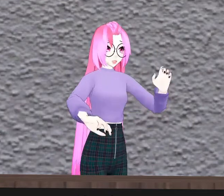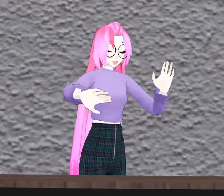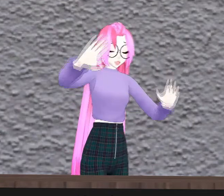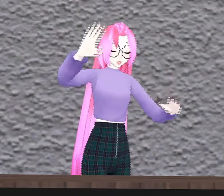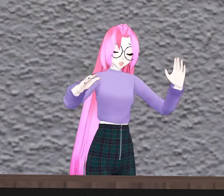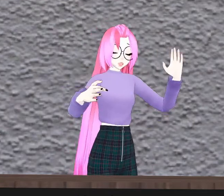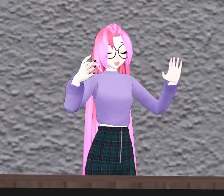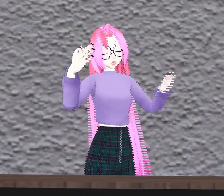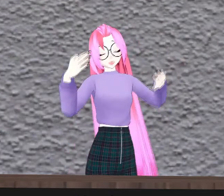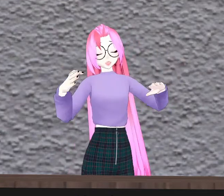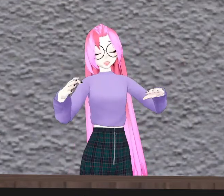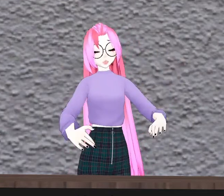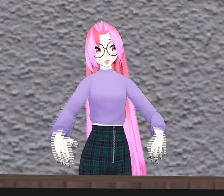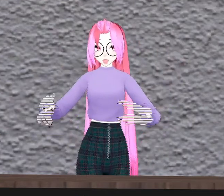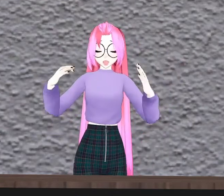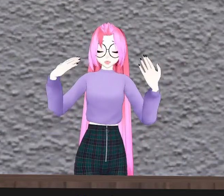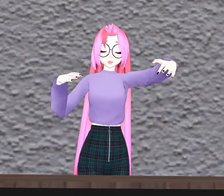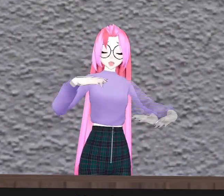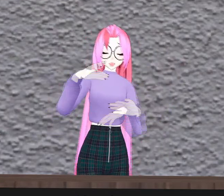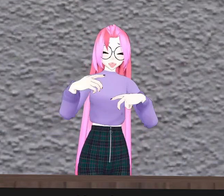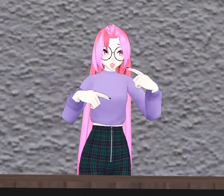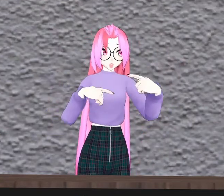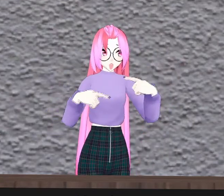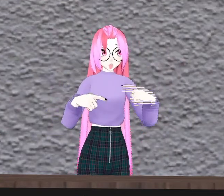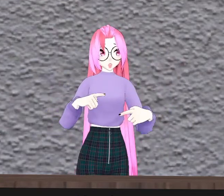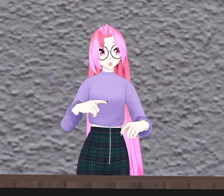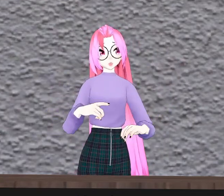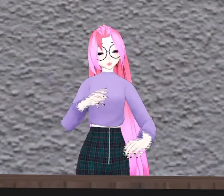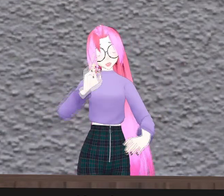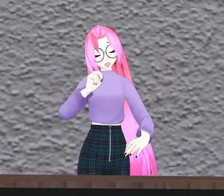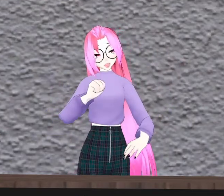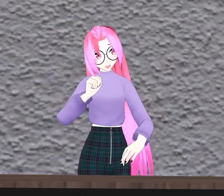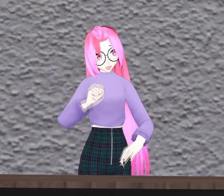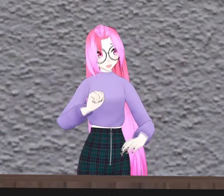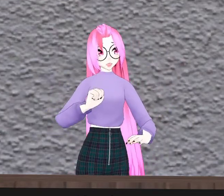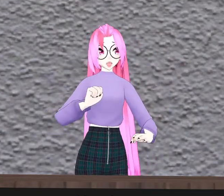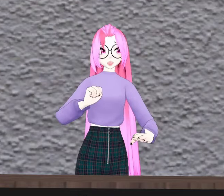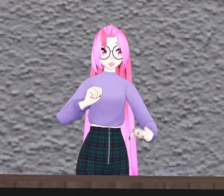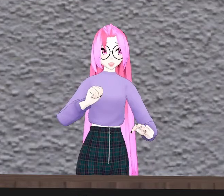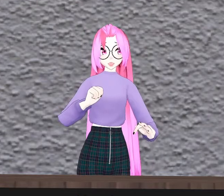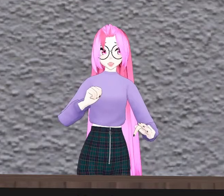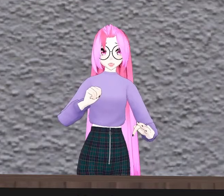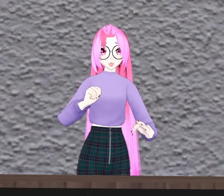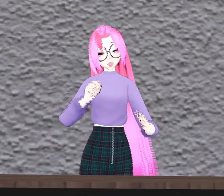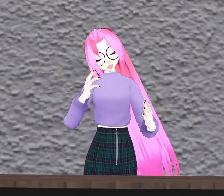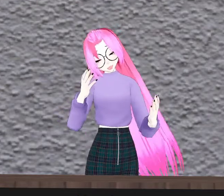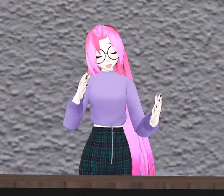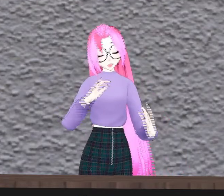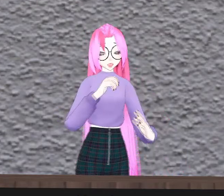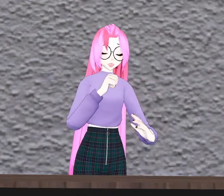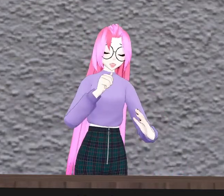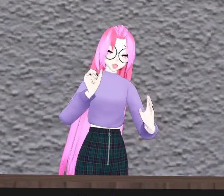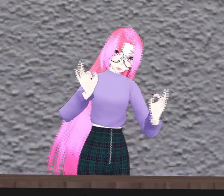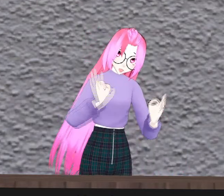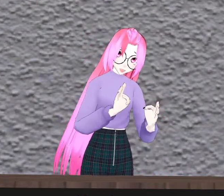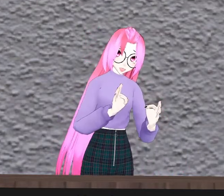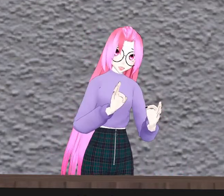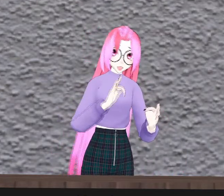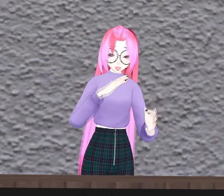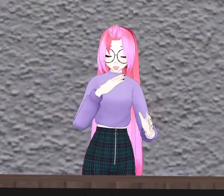your games, and they'll be like, oh, wow, you can sign in that? And you're like, yeah. And then just be like, yeah, but it's not perfect. That's what